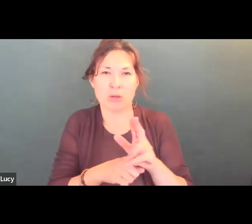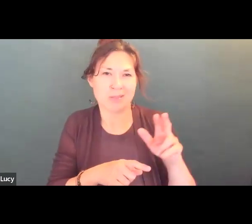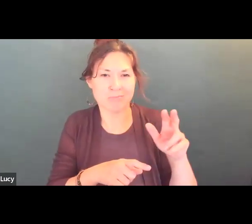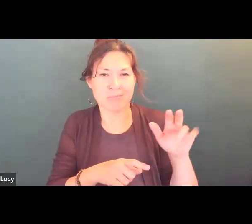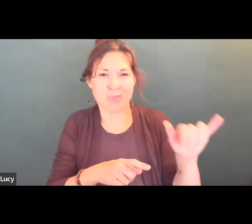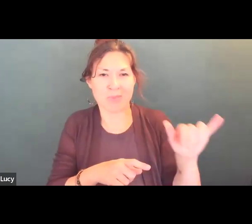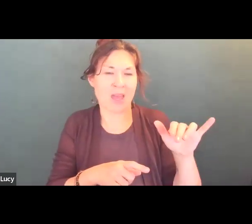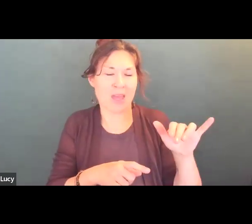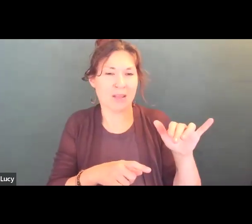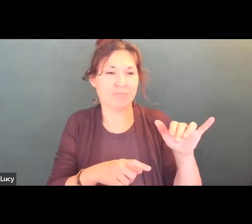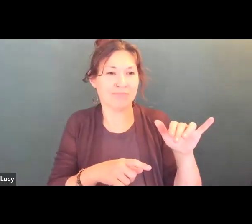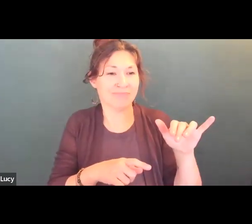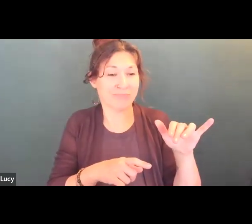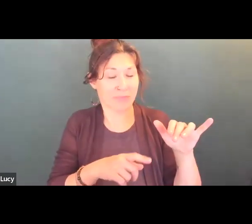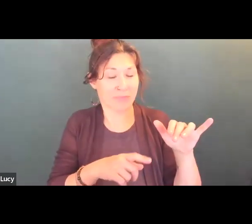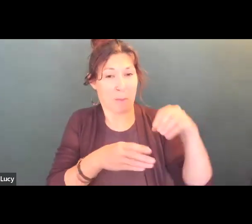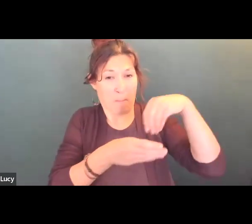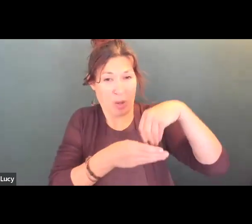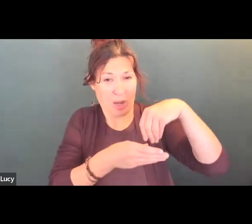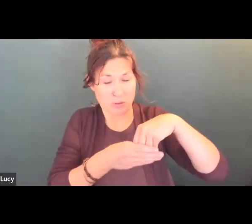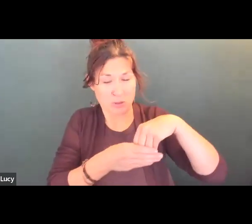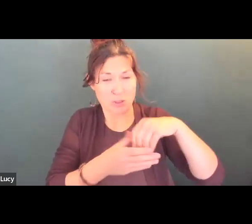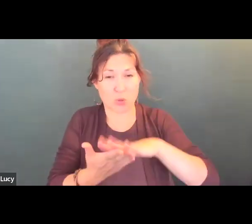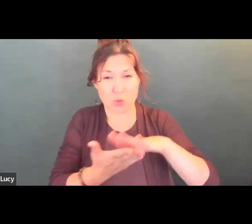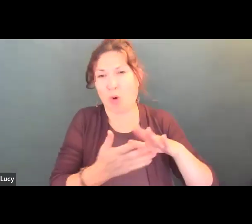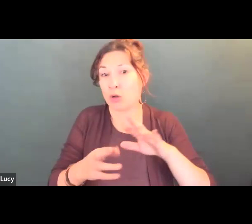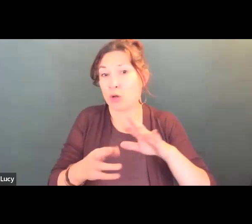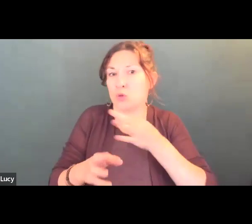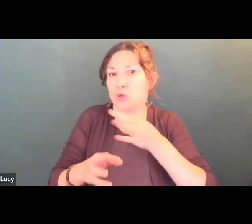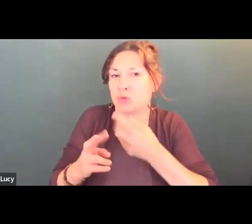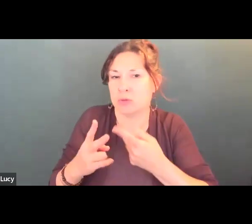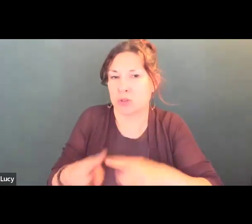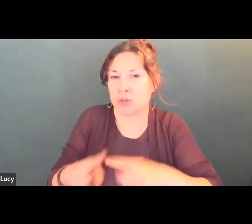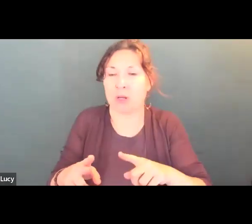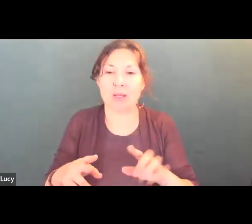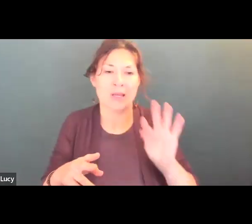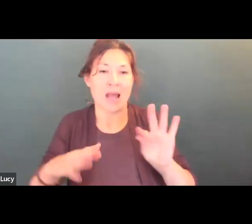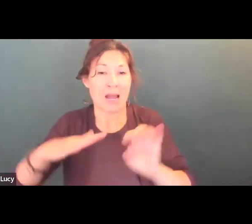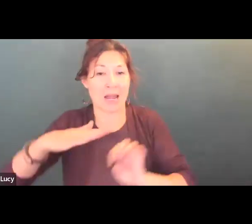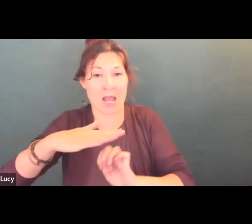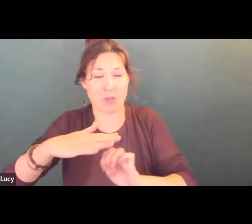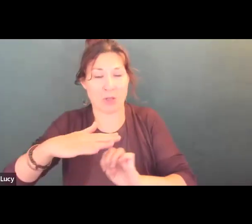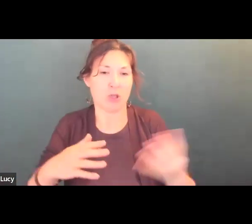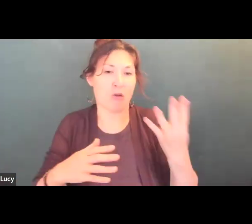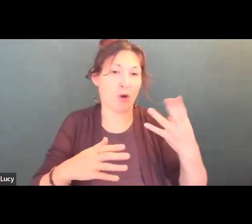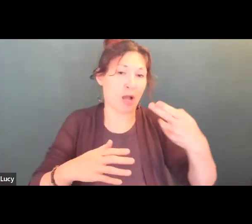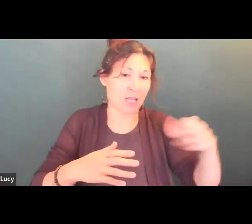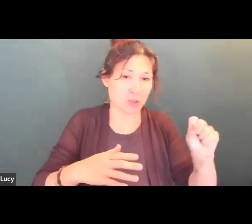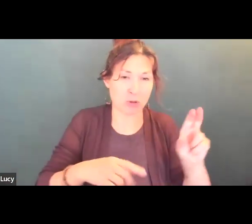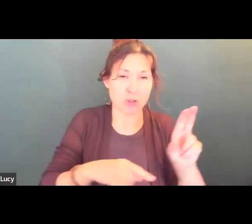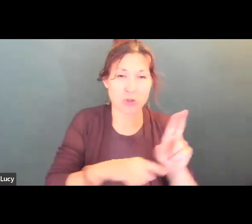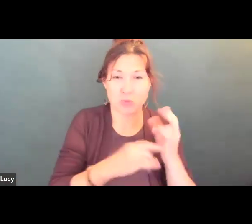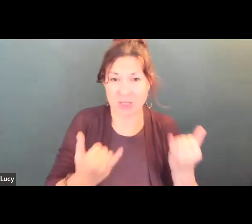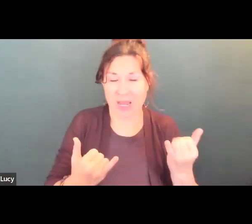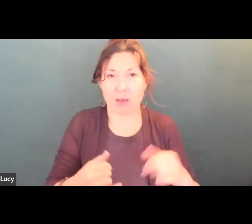implement the pouches at their schools. This includes 9 elementaries and 4 high schools who are currently using it and then an